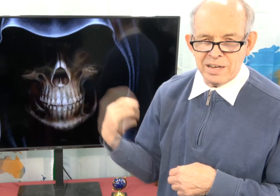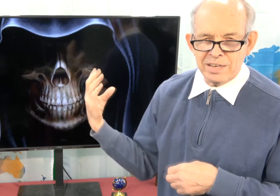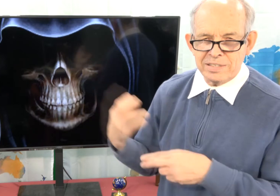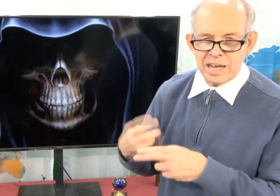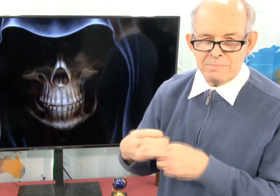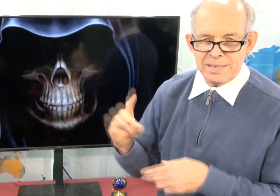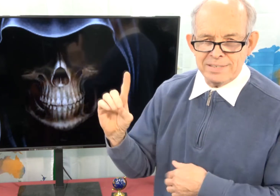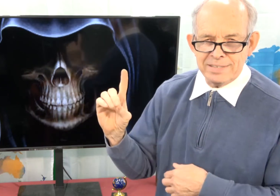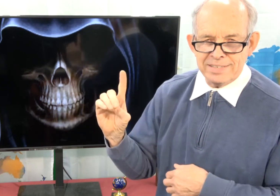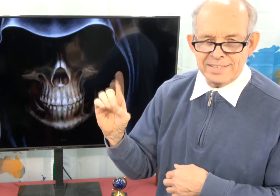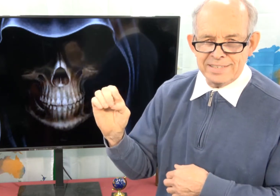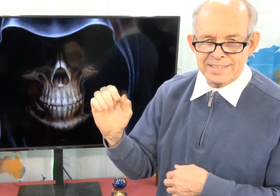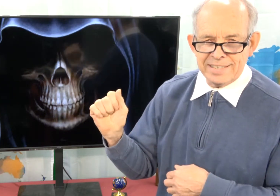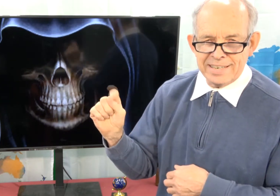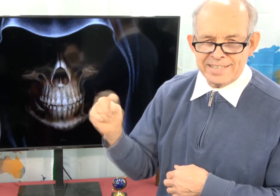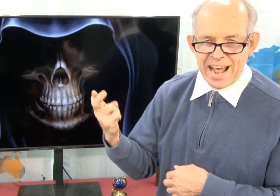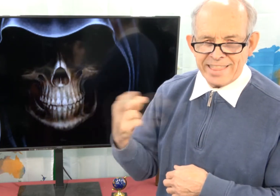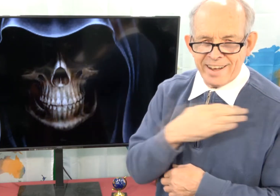his name death.